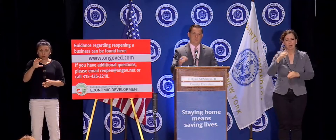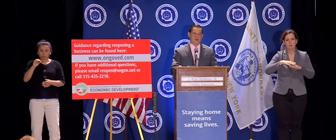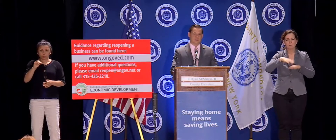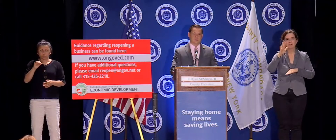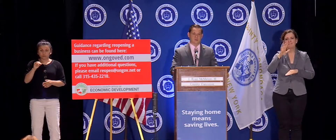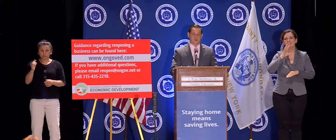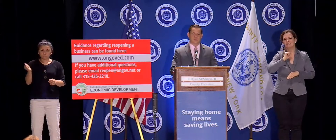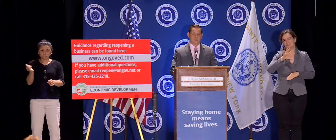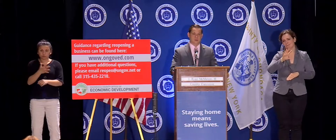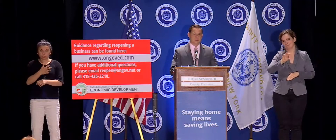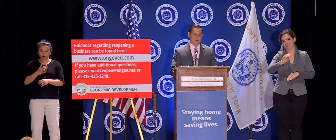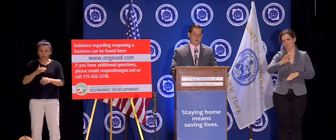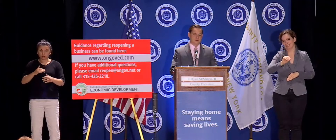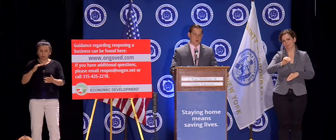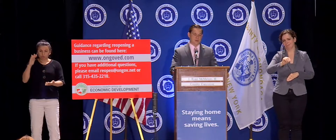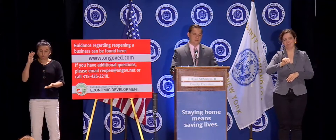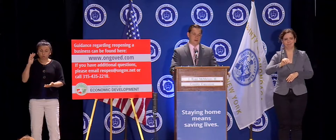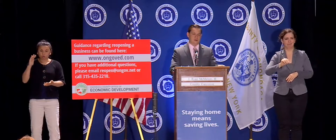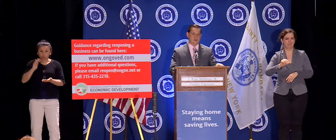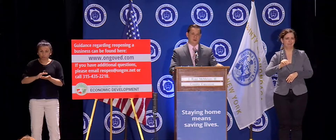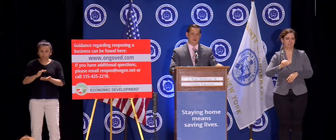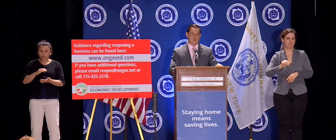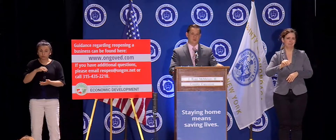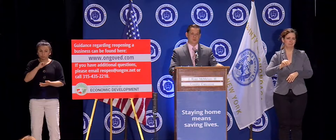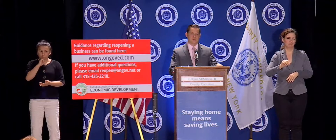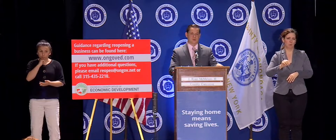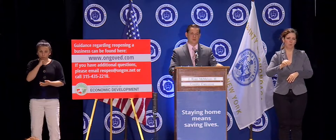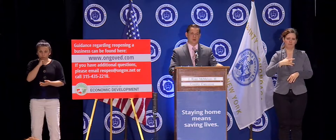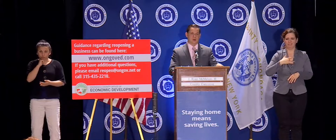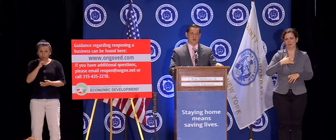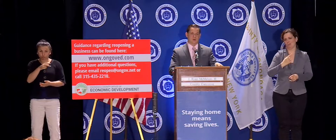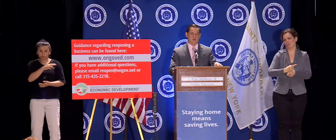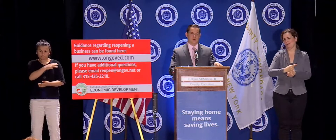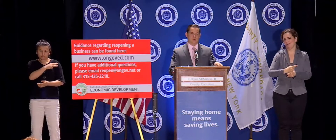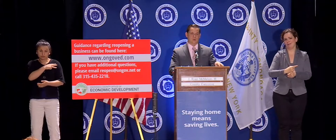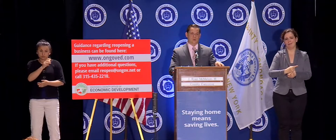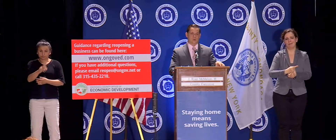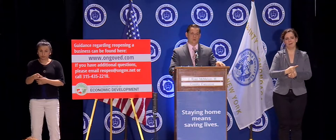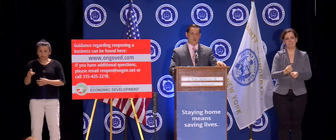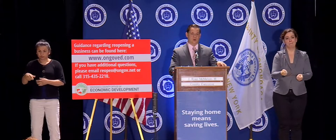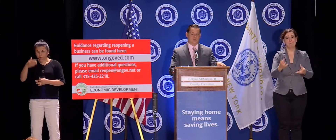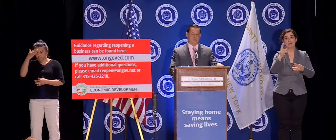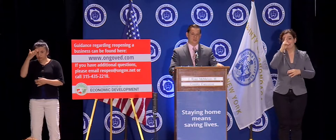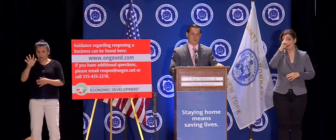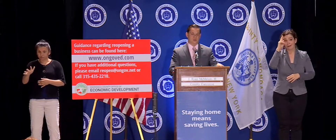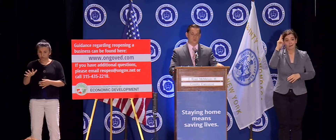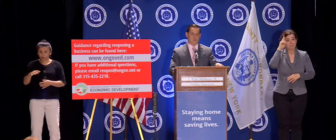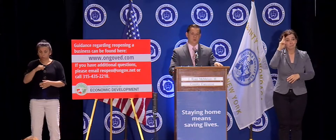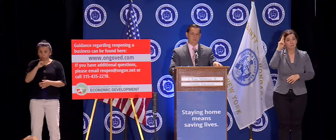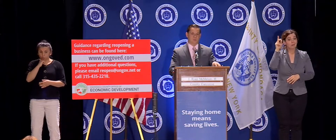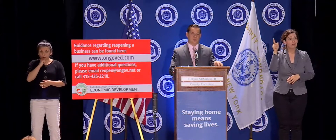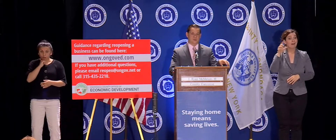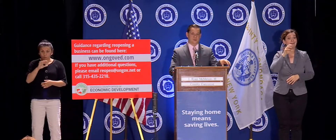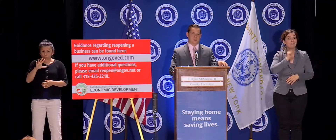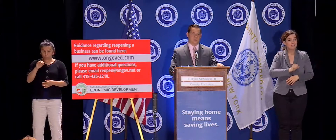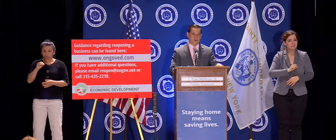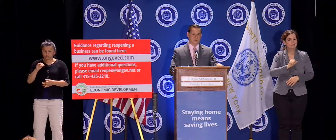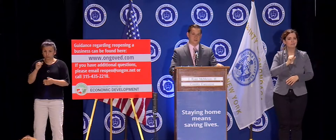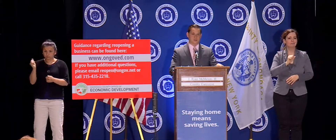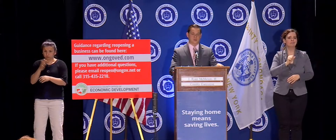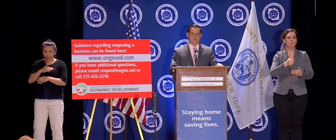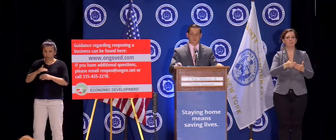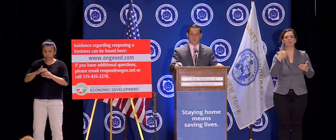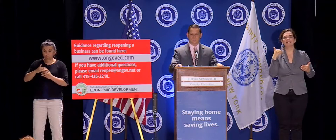your question is right. Many of these are individuals who are seniors with pre-existing